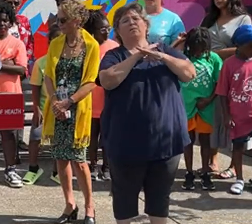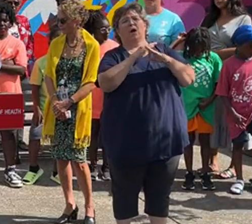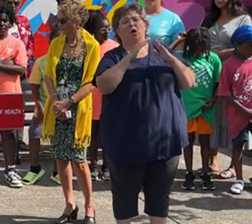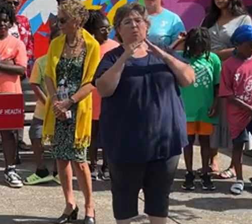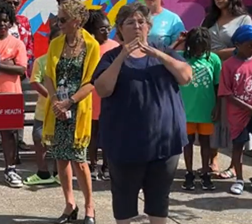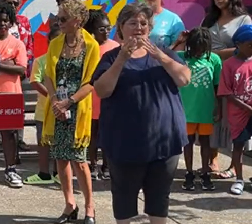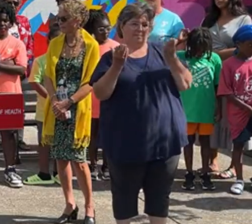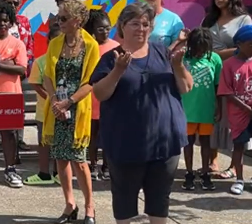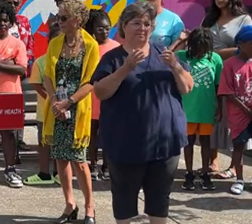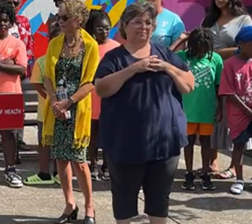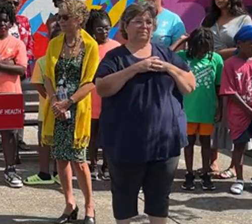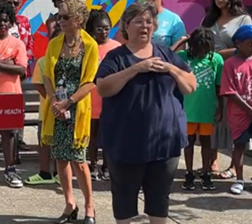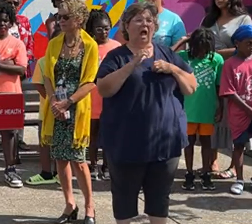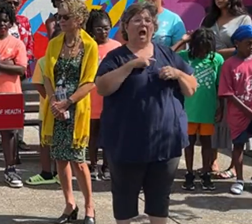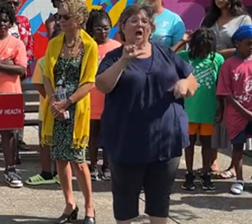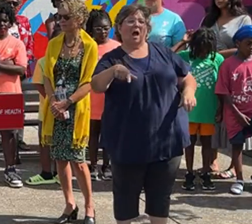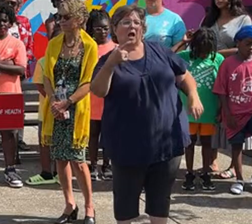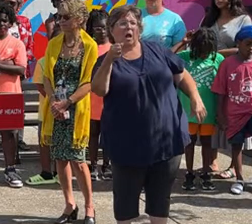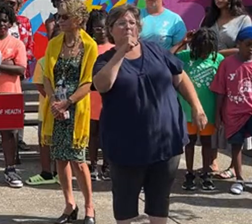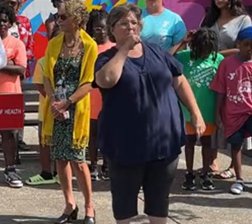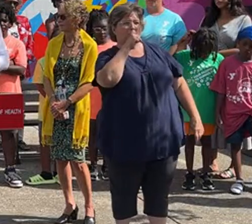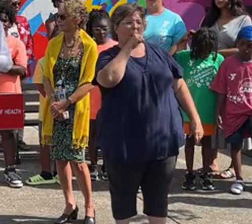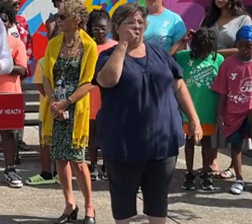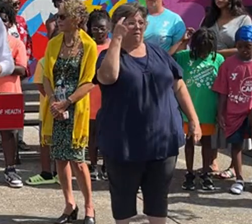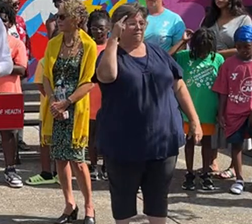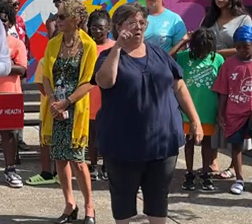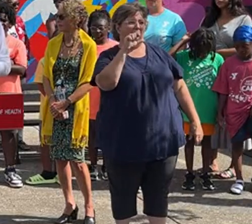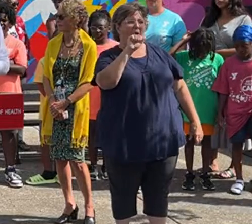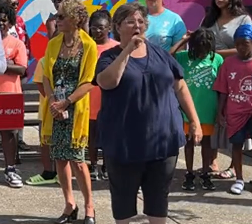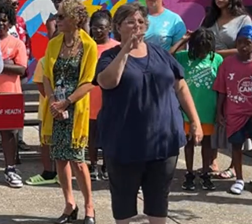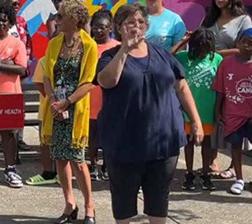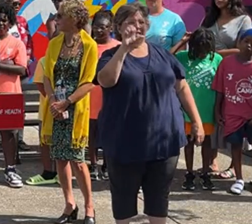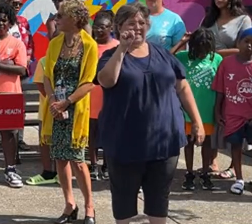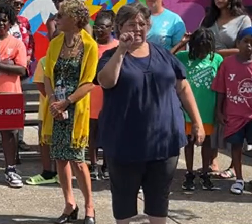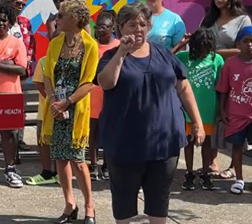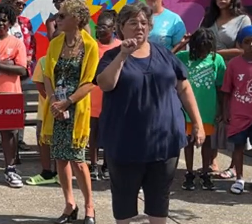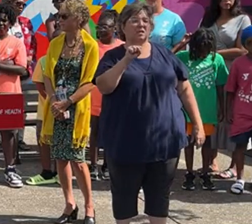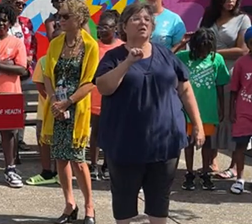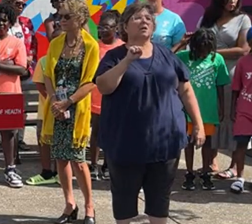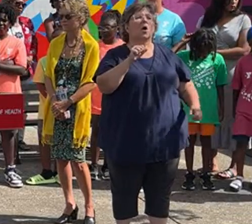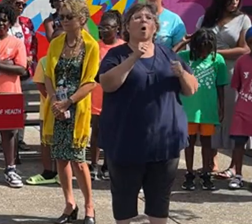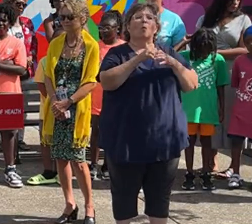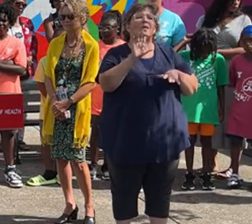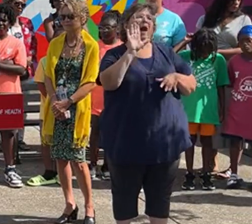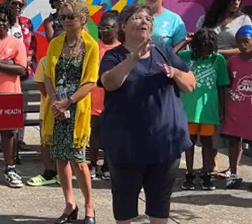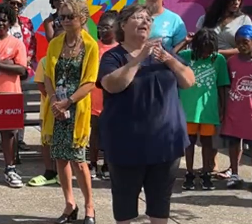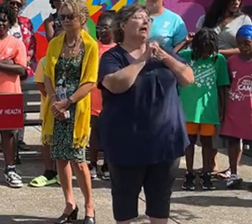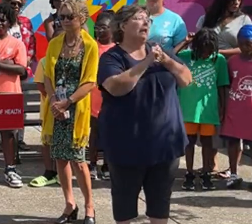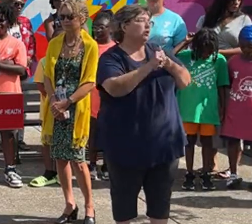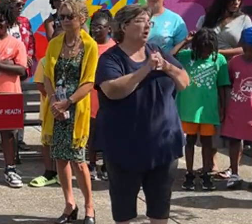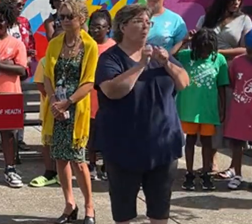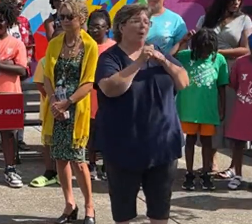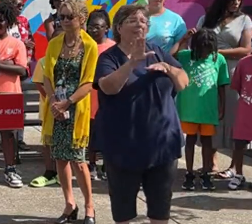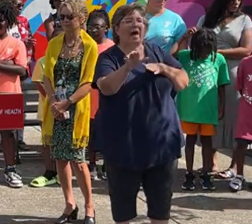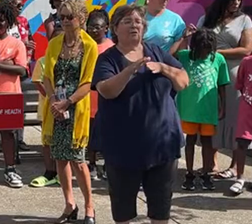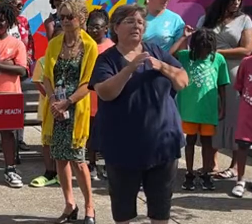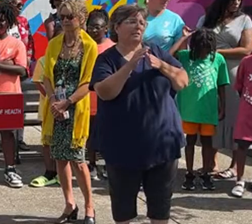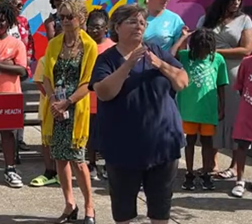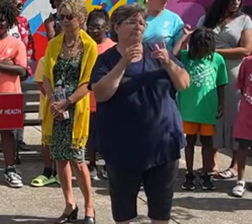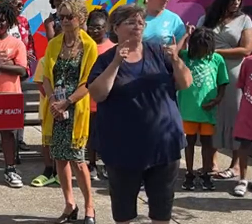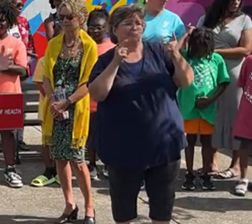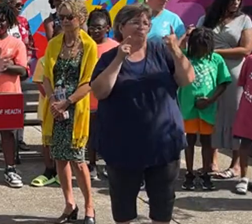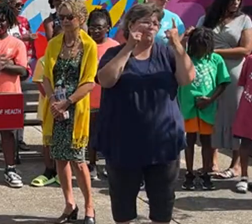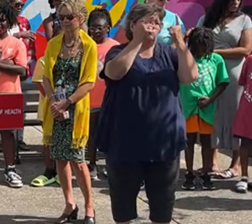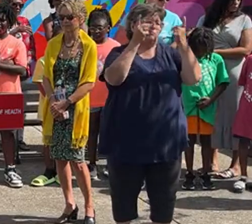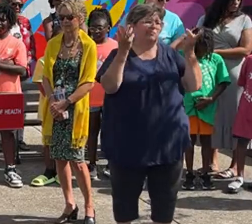community. I'm going to turn the mic over now to Idris Wajed, because without his leadership, without his stewardship,